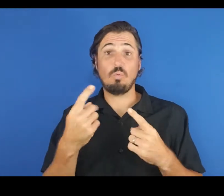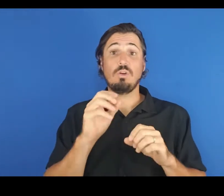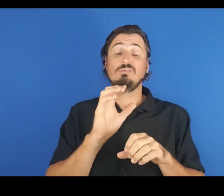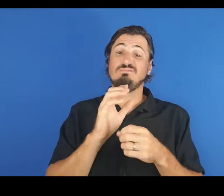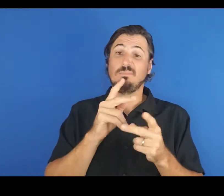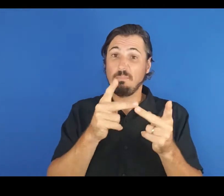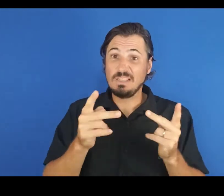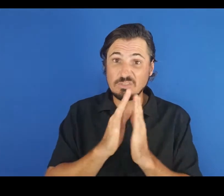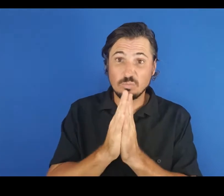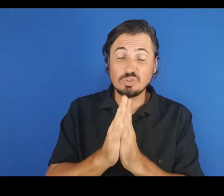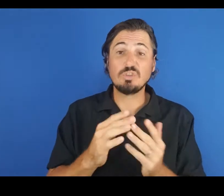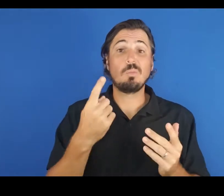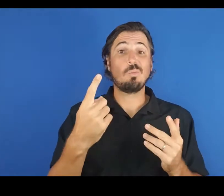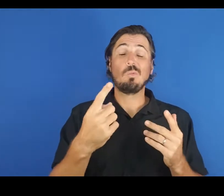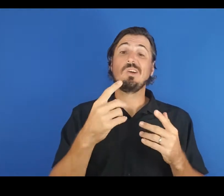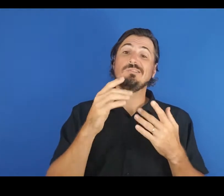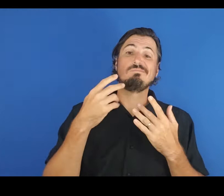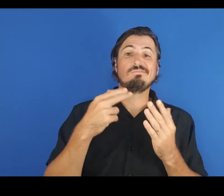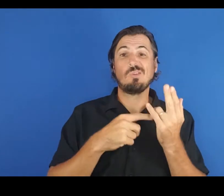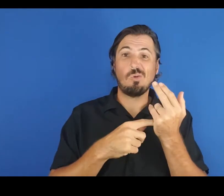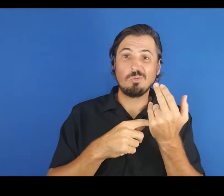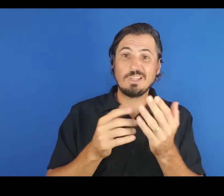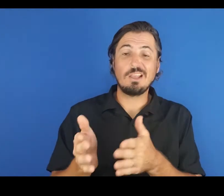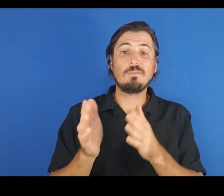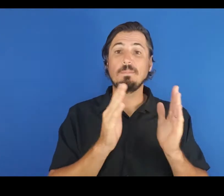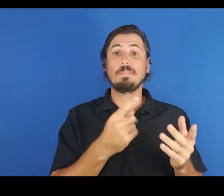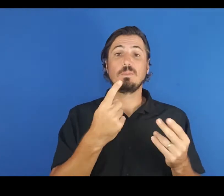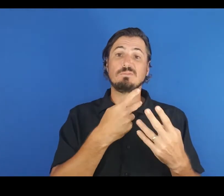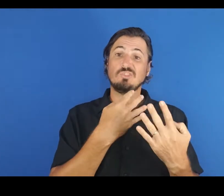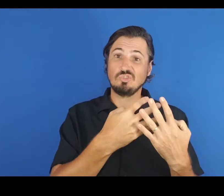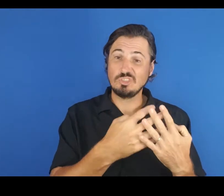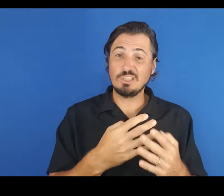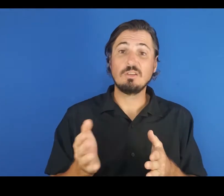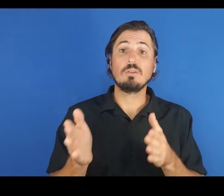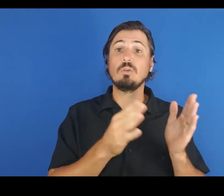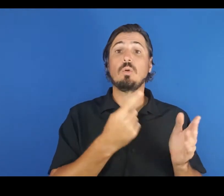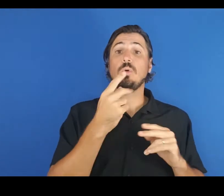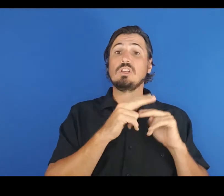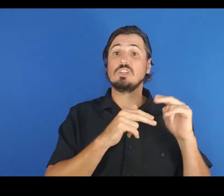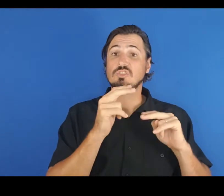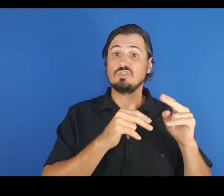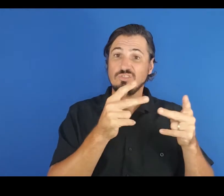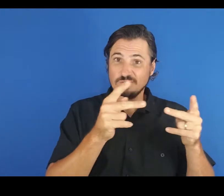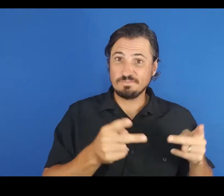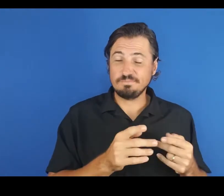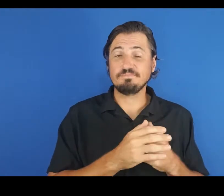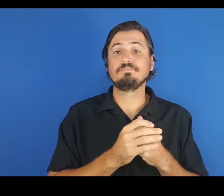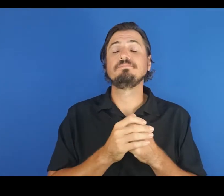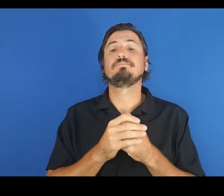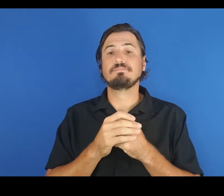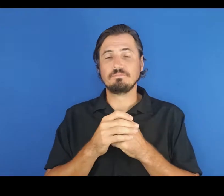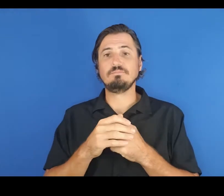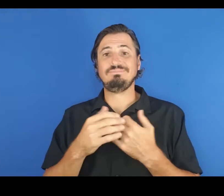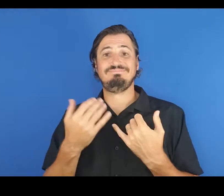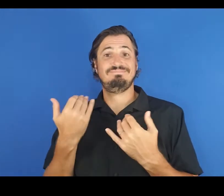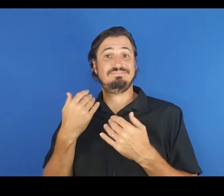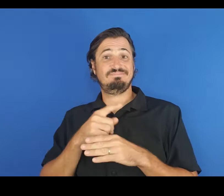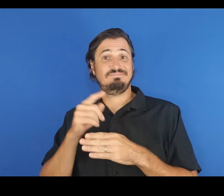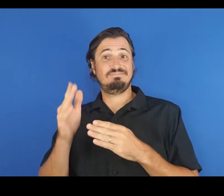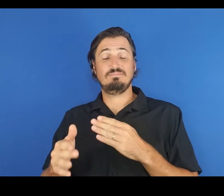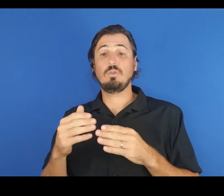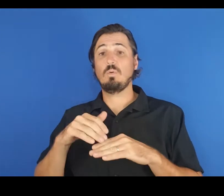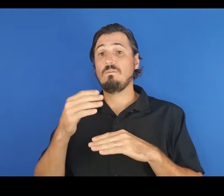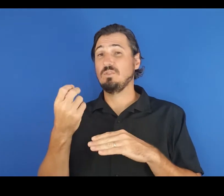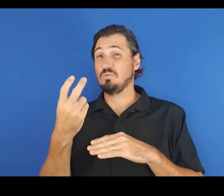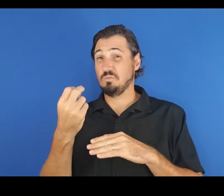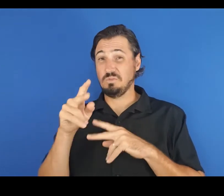1 place of worship, 1 travel, lodging, tourism, 1 correctional facility, and 1 construction/industrial. This weekend, there were